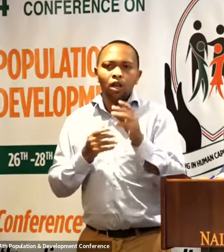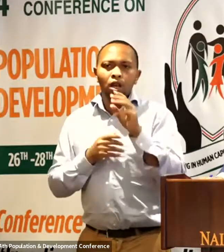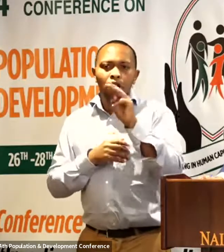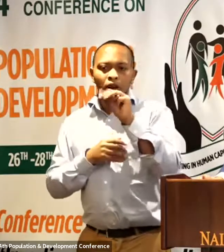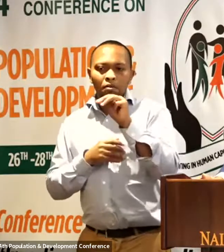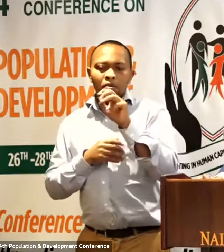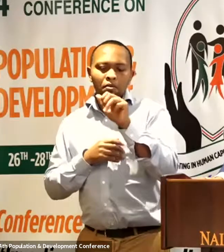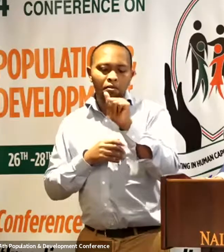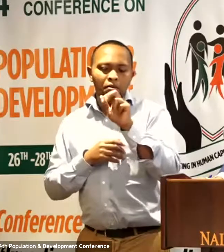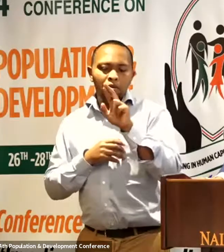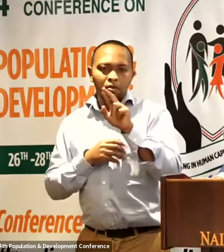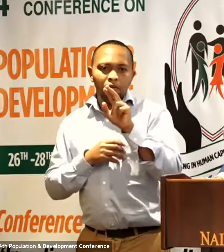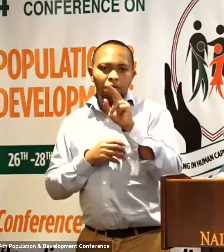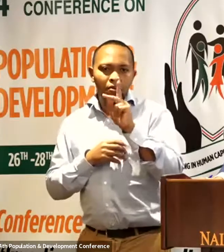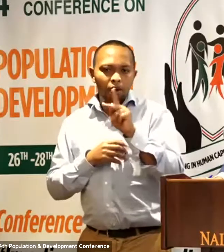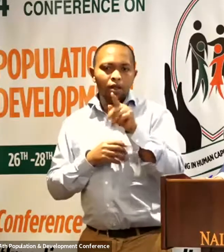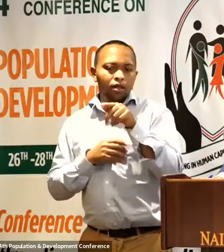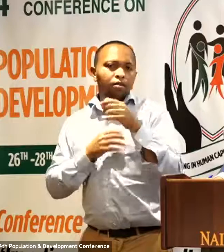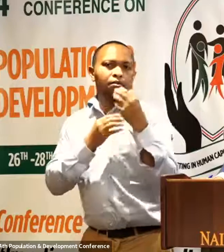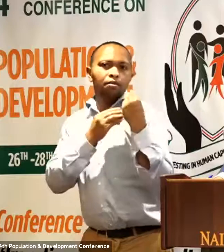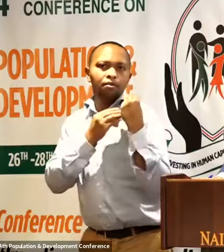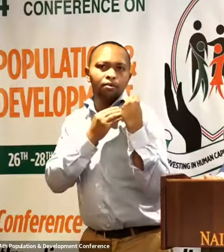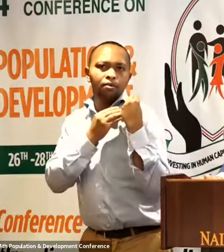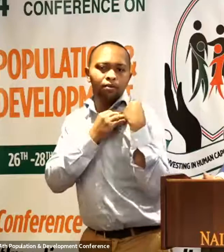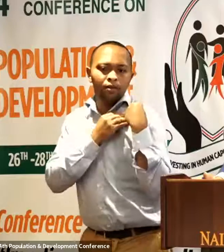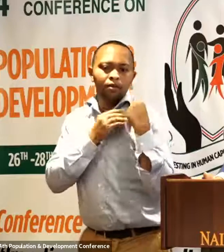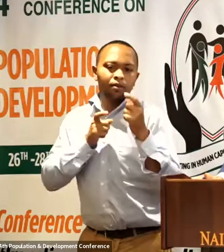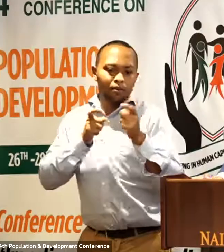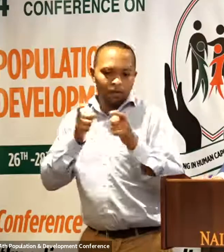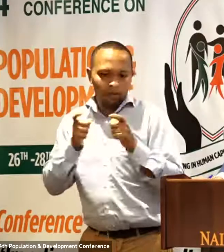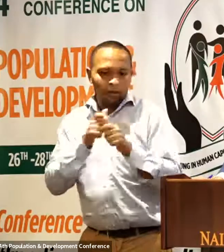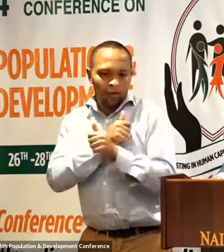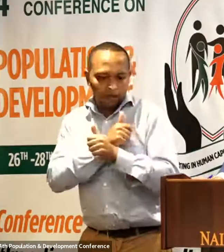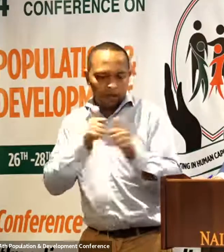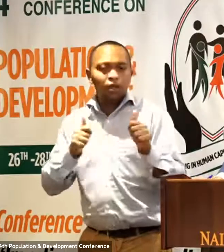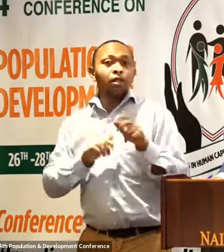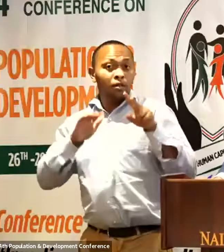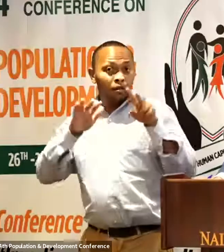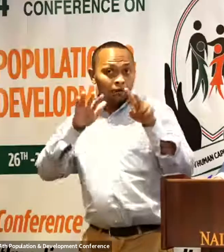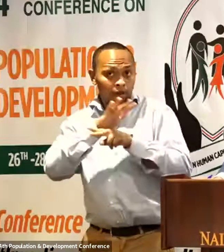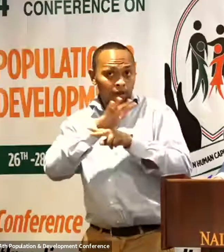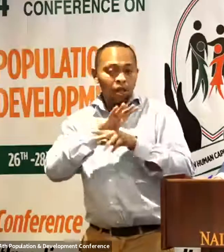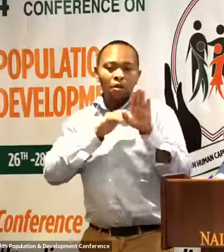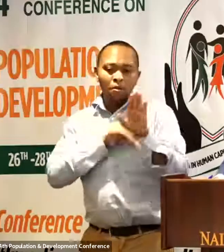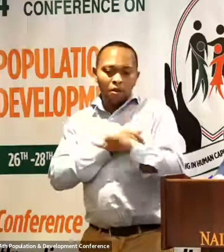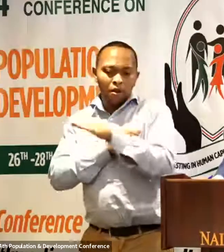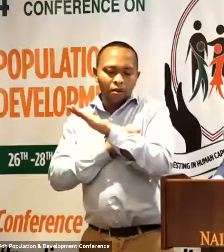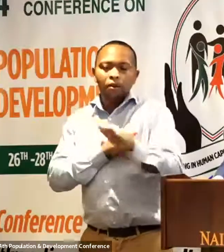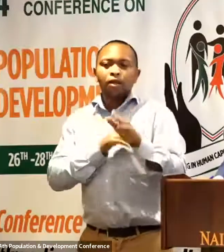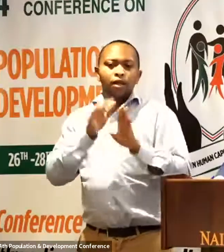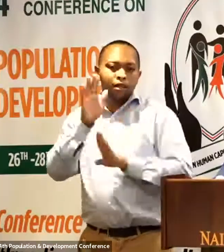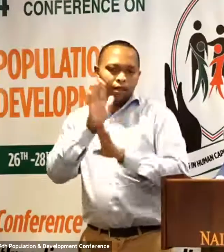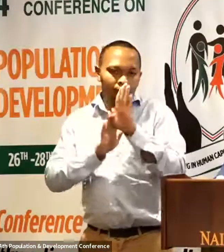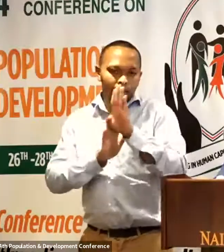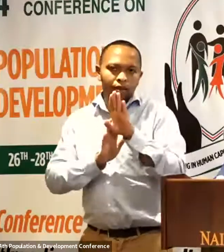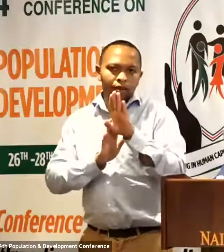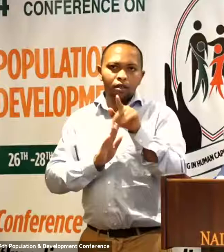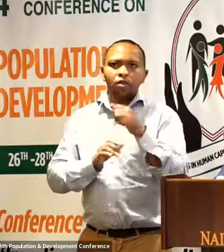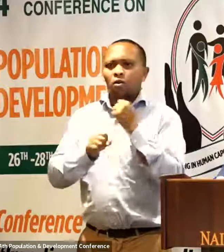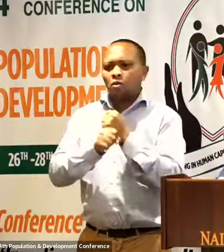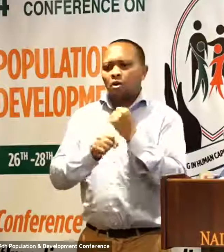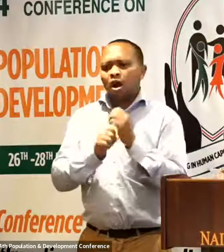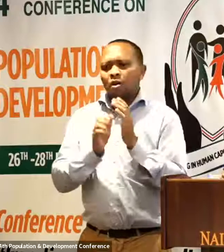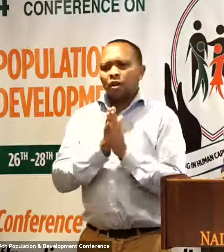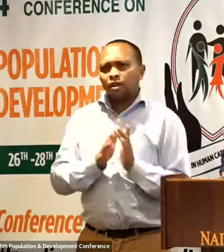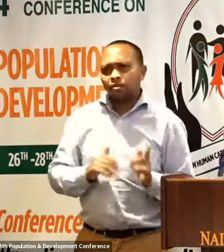Nyamita. Engineer Mark Nyamita is the MP for Ruri, and is the vice chairperson for Parliamentary Network and Population Development. We work with him very closely.